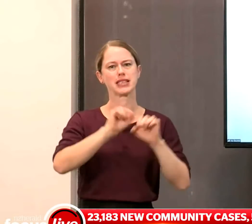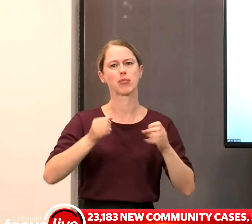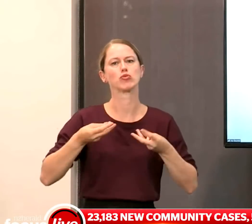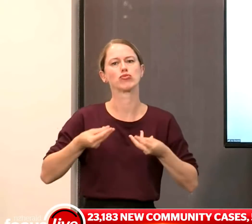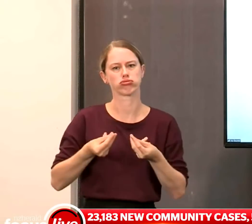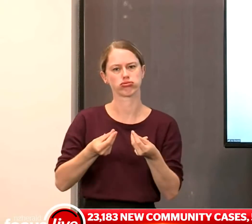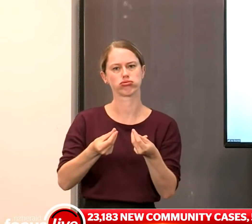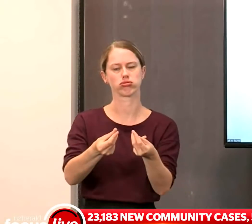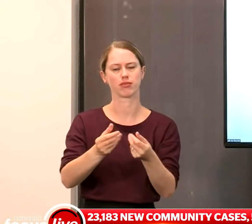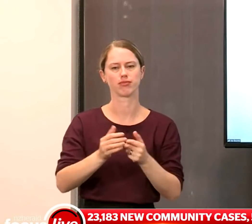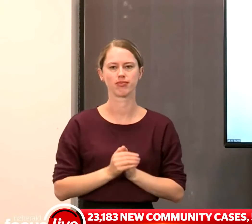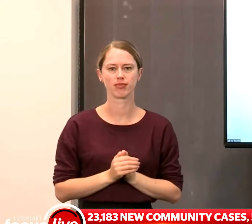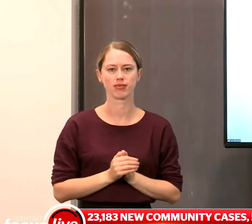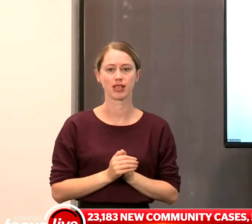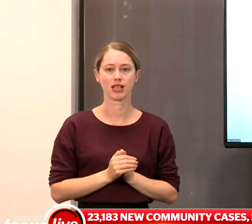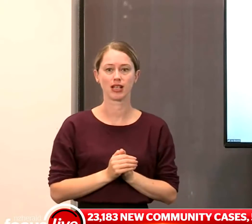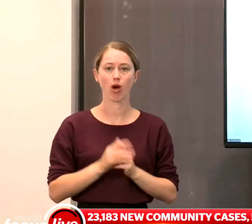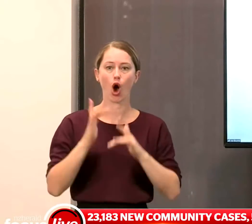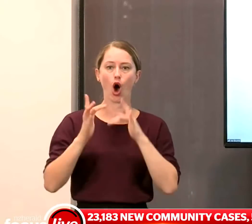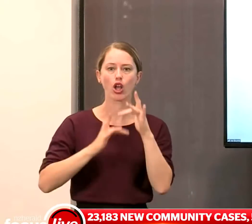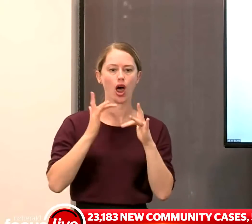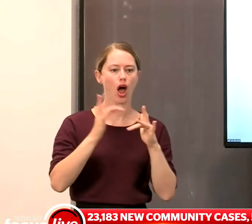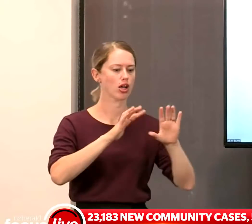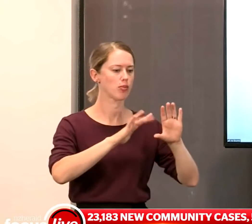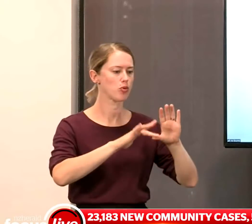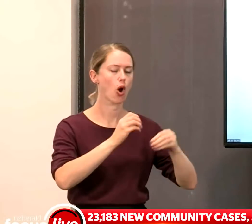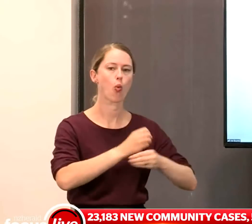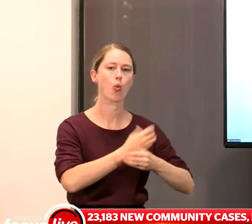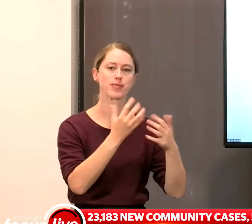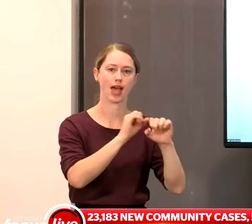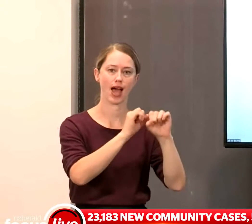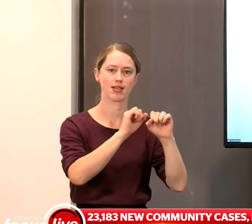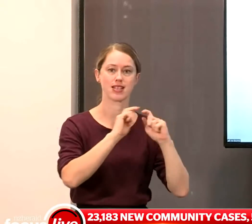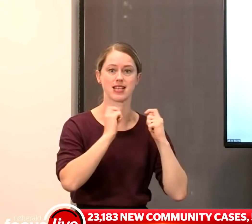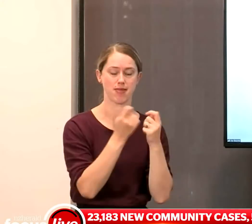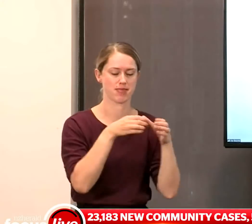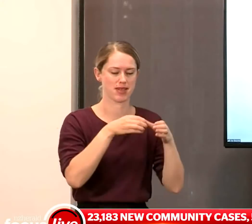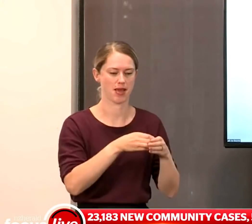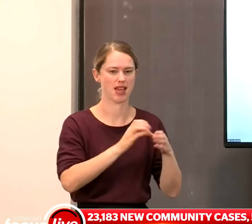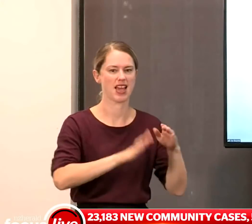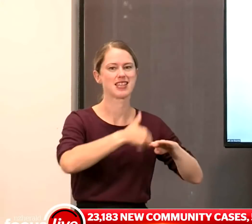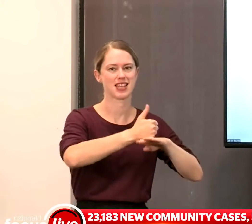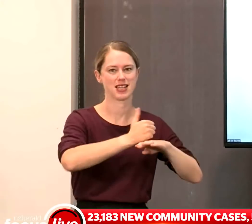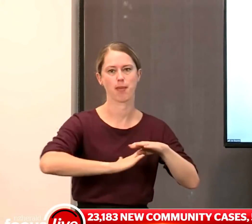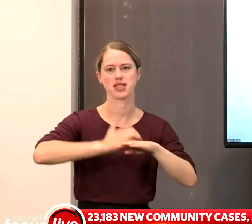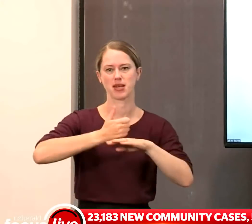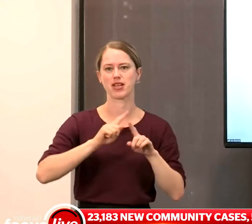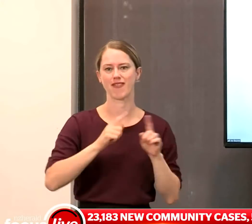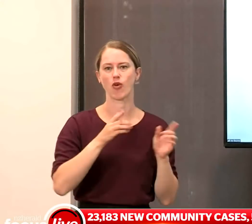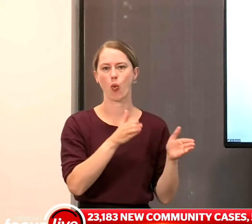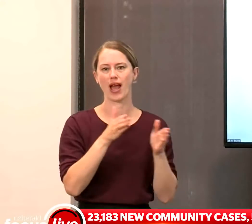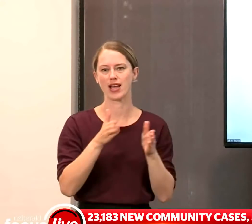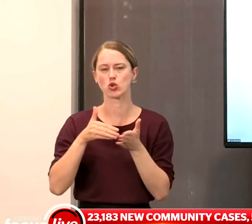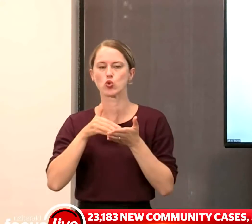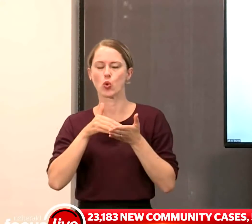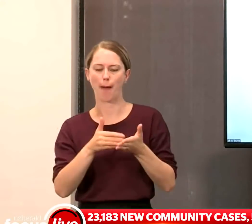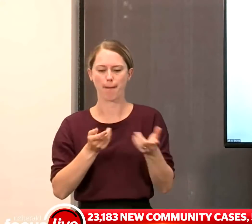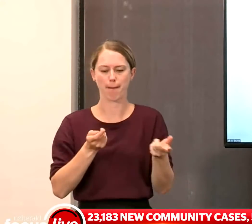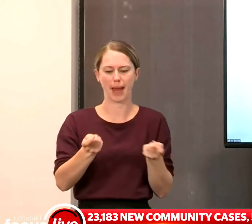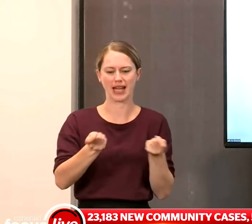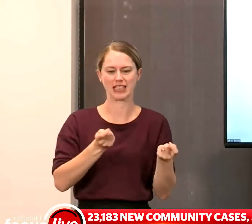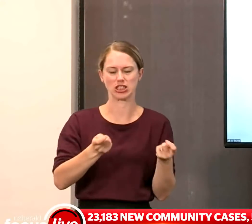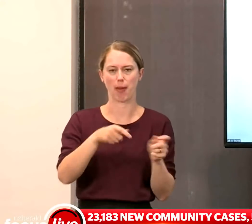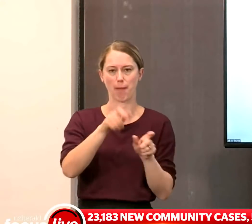Our digital teams have built a number of systems throughout COVID which have helped us to manage the scale of the challenge that we've